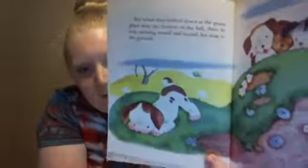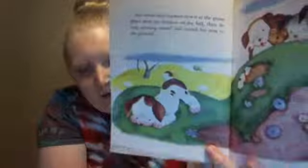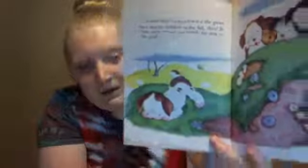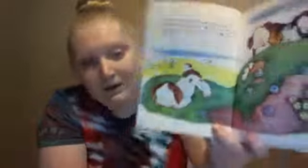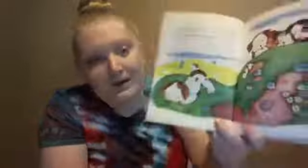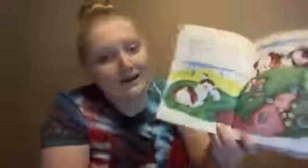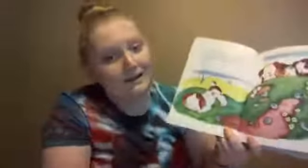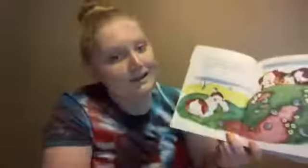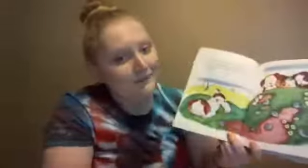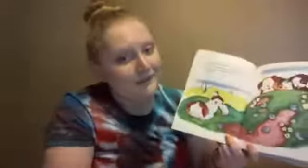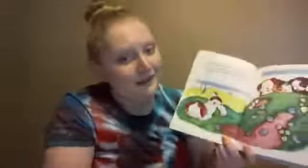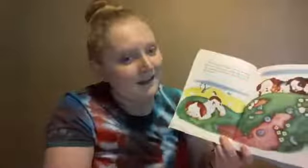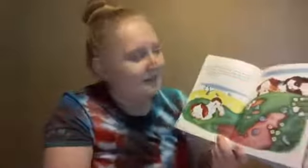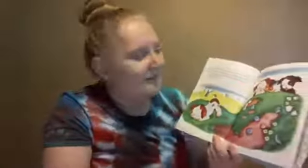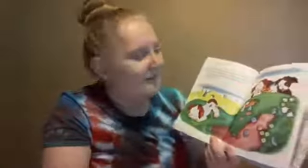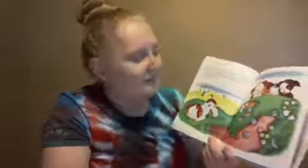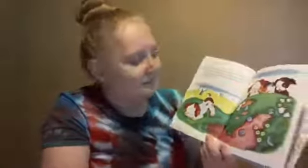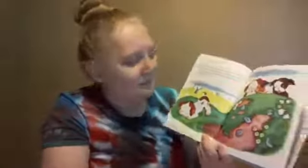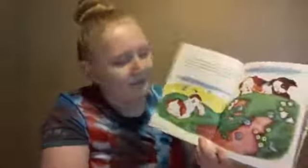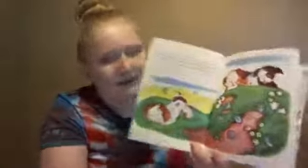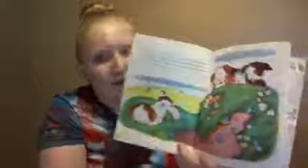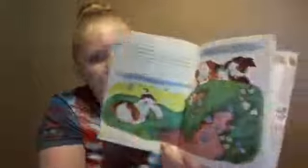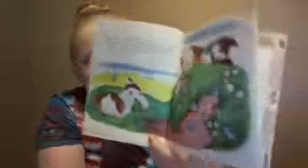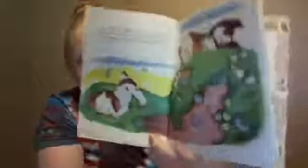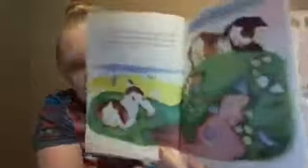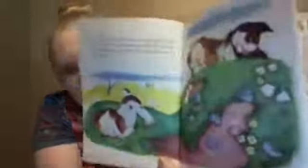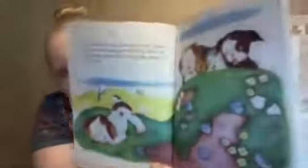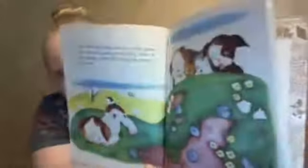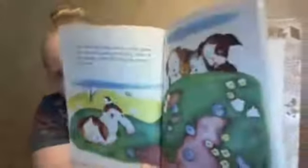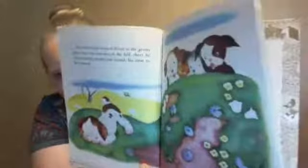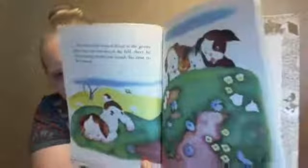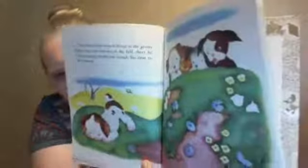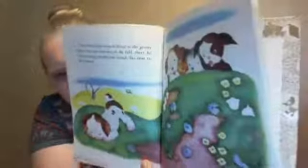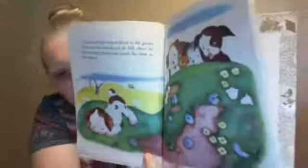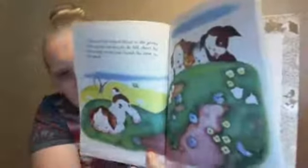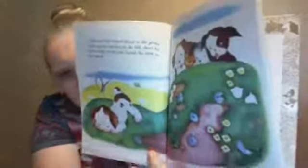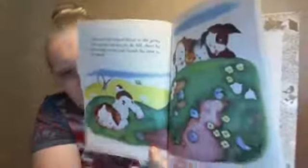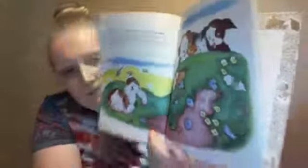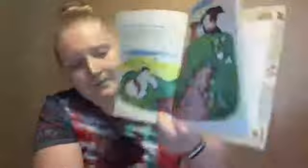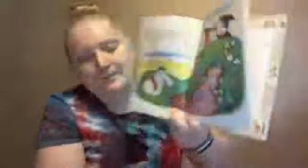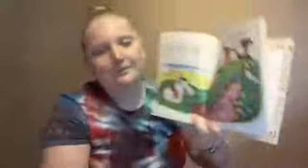I wonder what he's sniffing. See all the little puppies watching him.